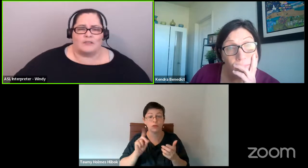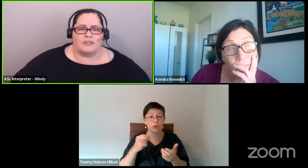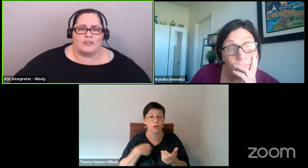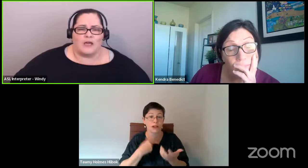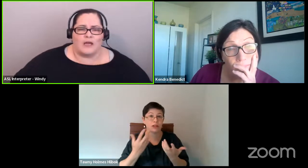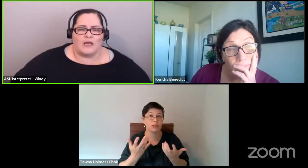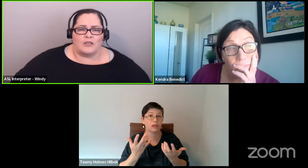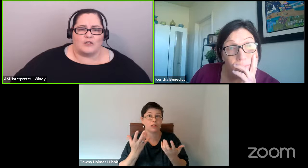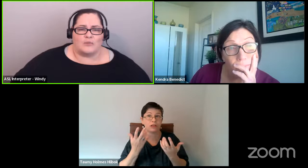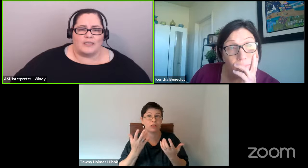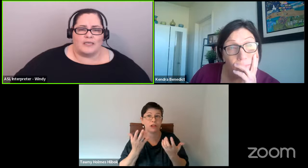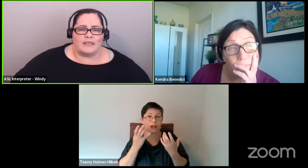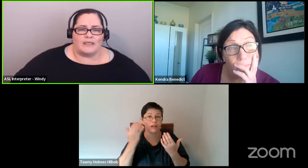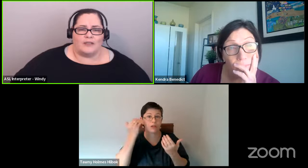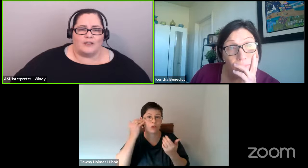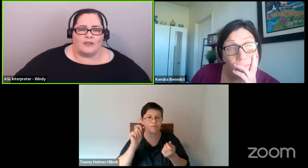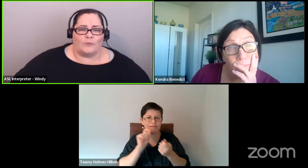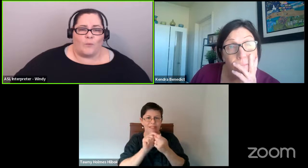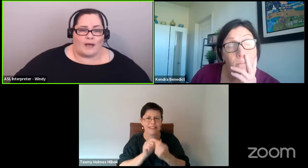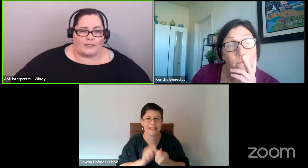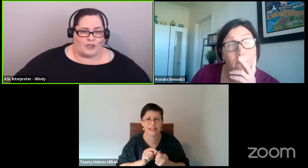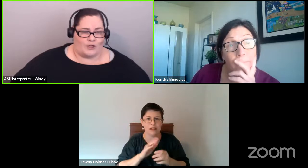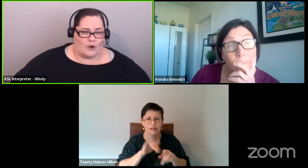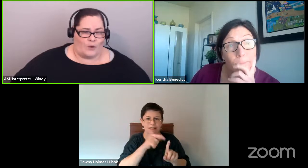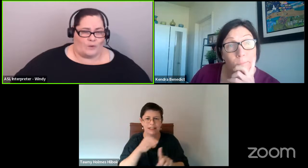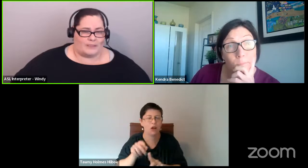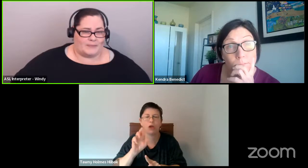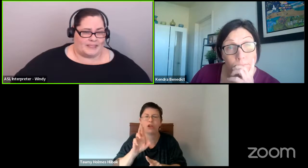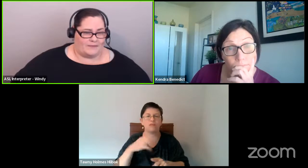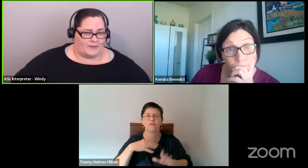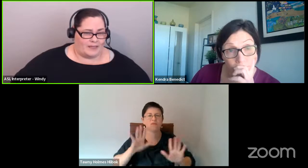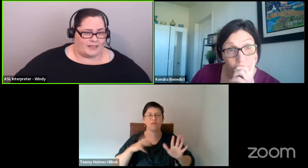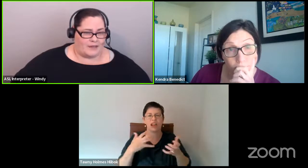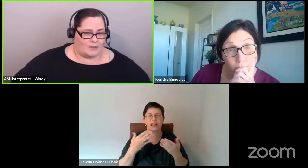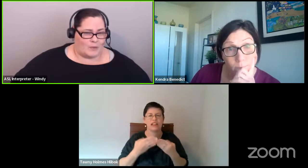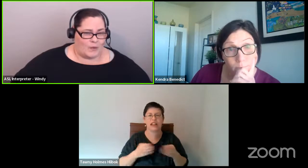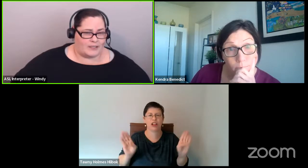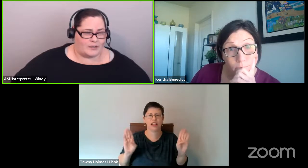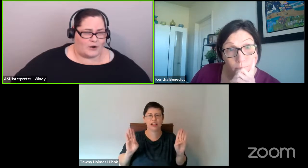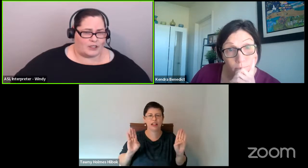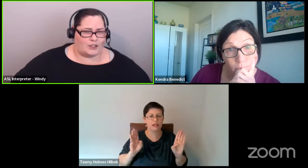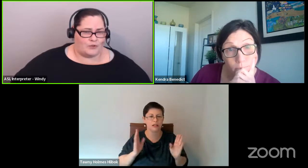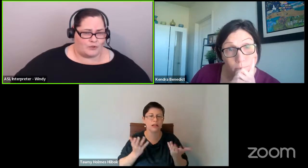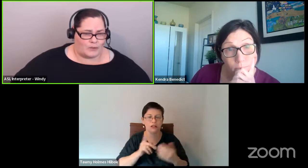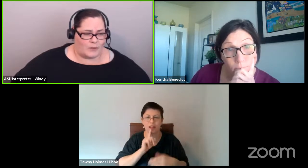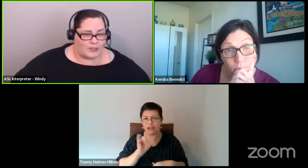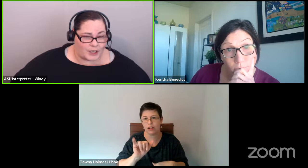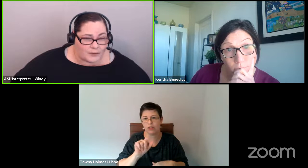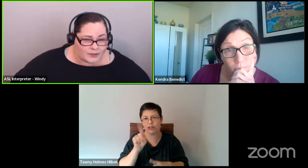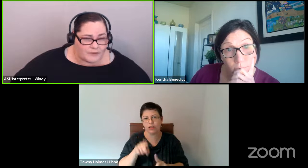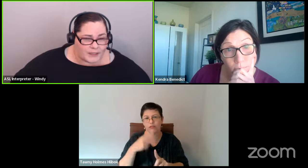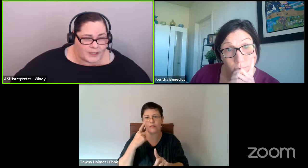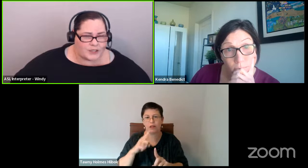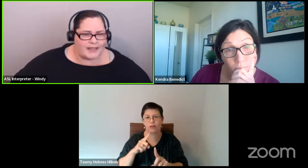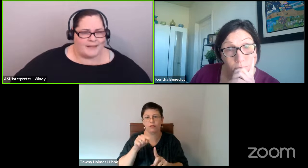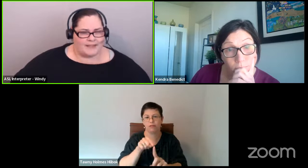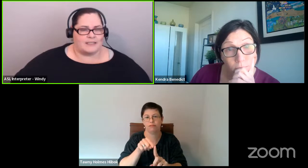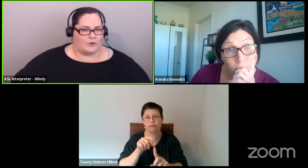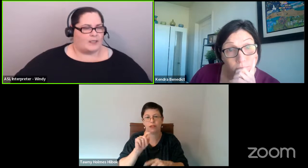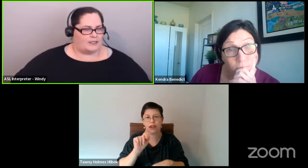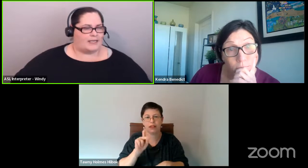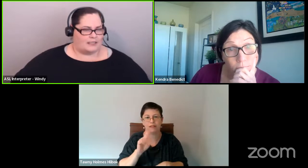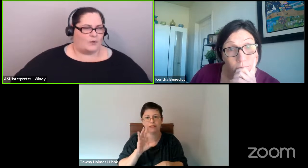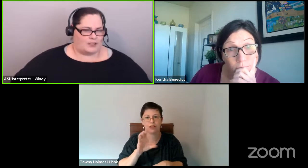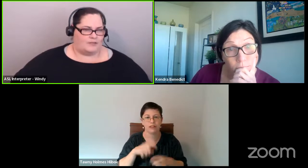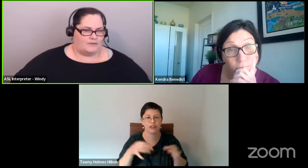sign language? Do we want to know specifics on those points, or just do we want general information? That's